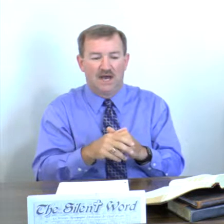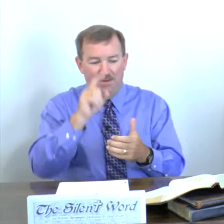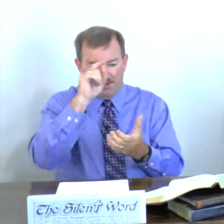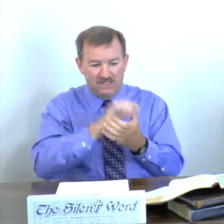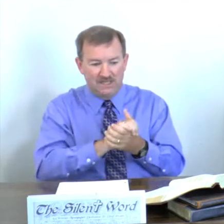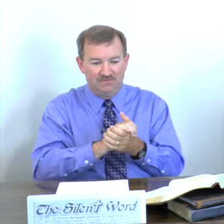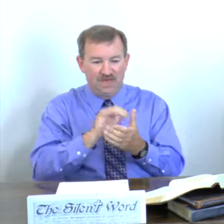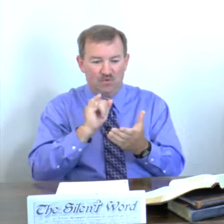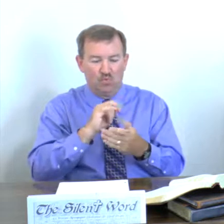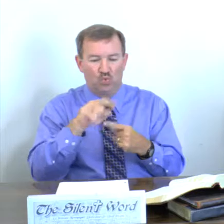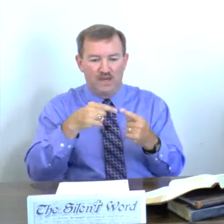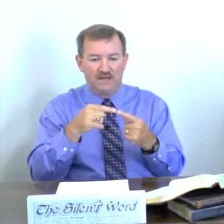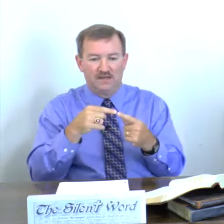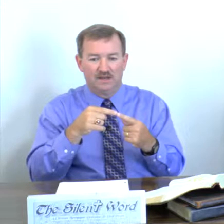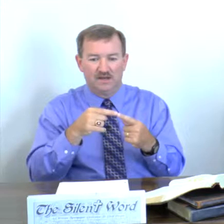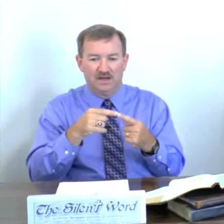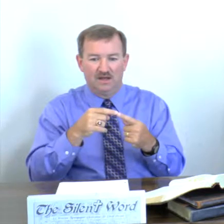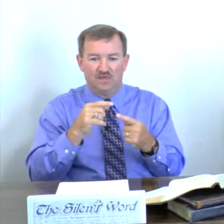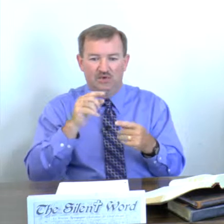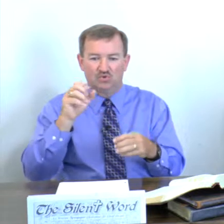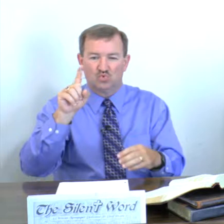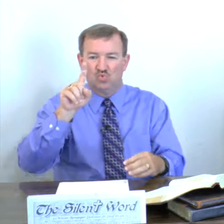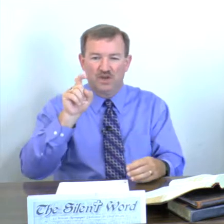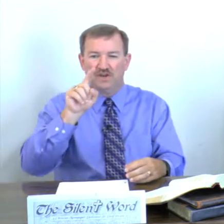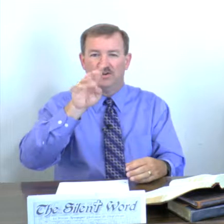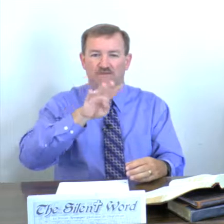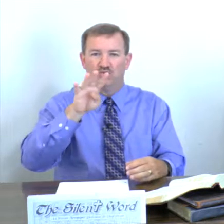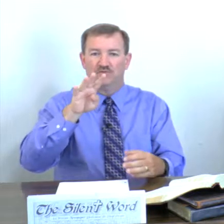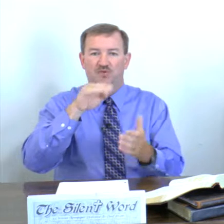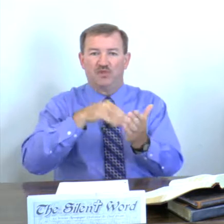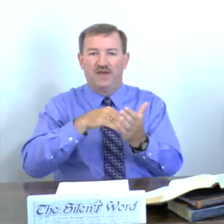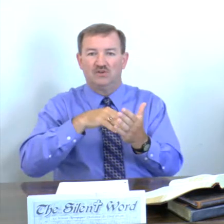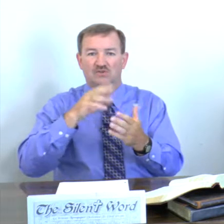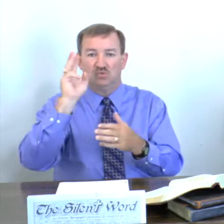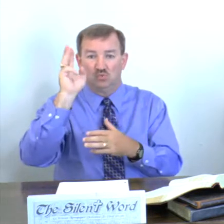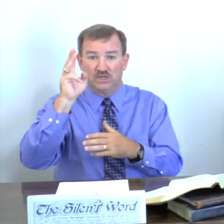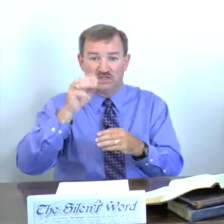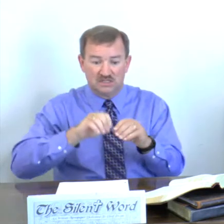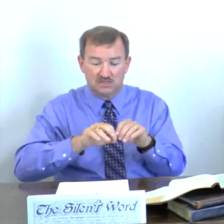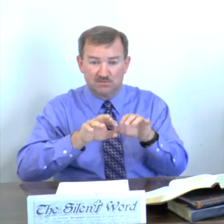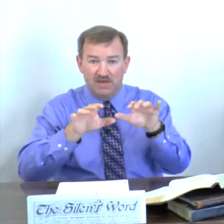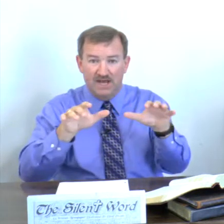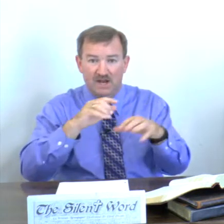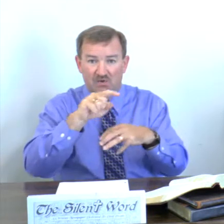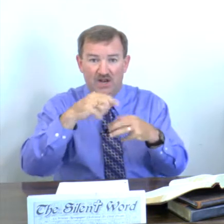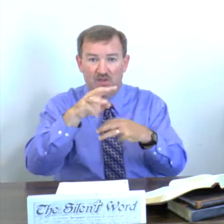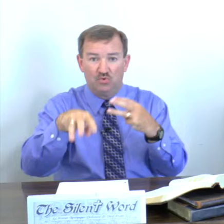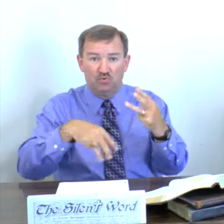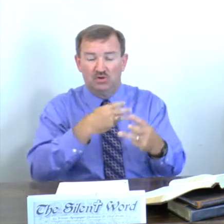I believe that when those 144,000 witnesses spread out around the